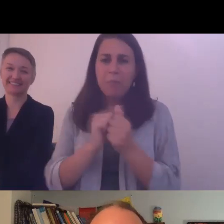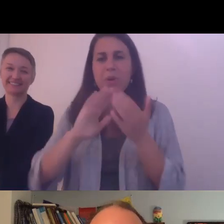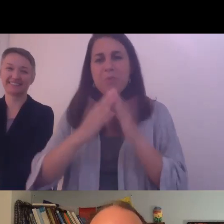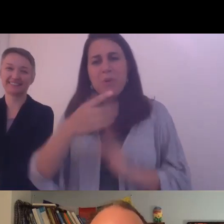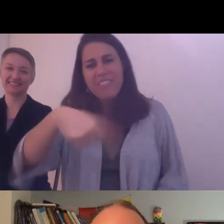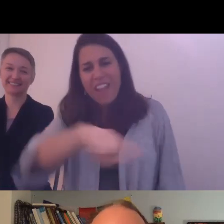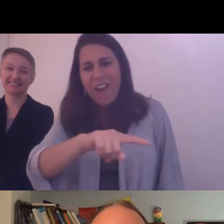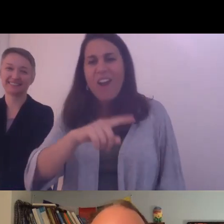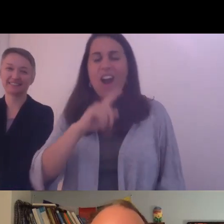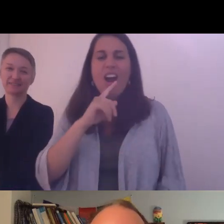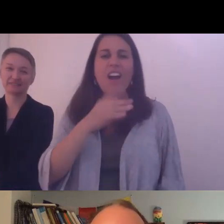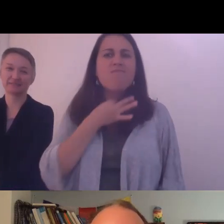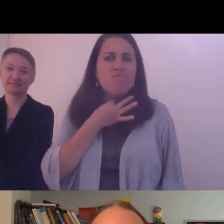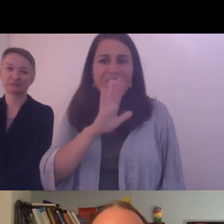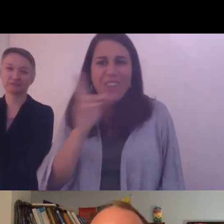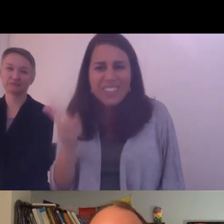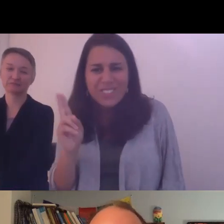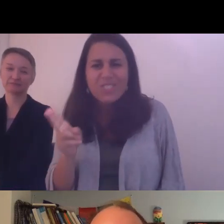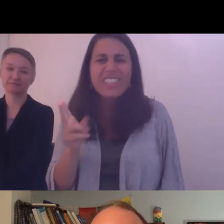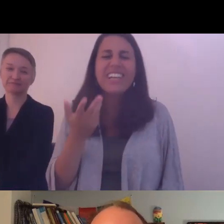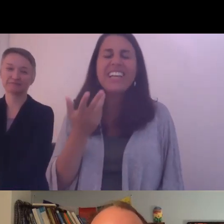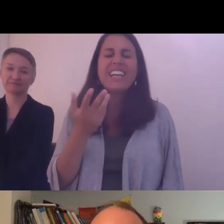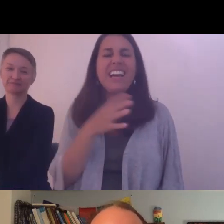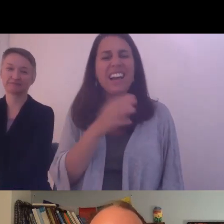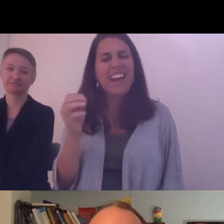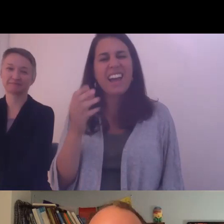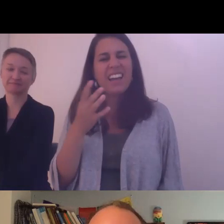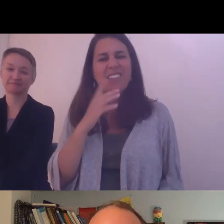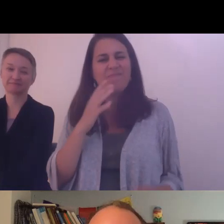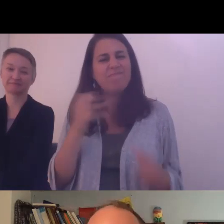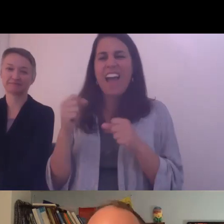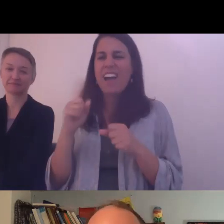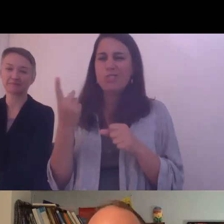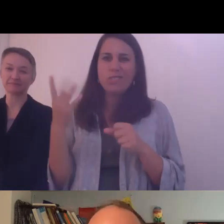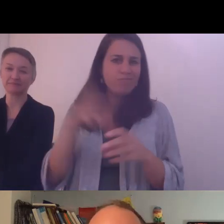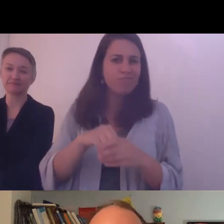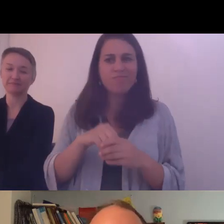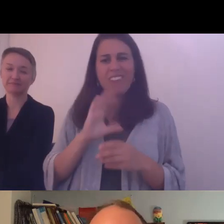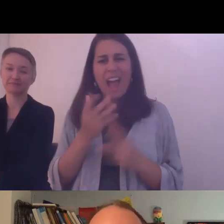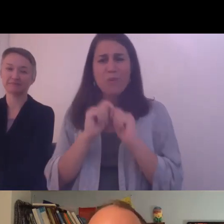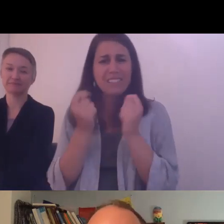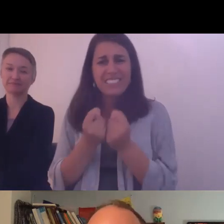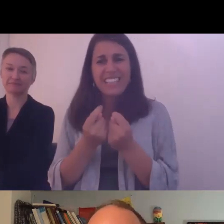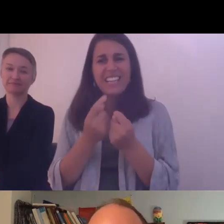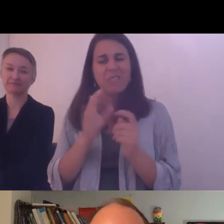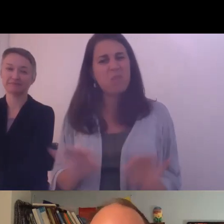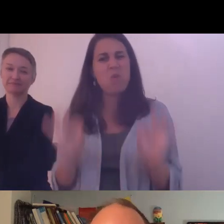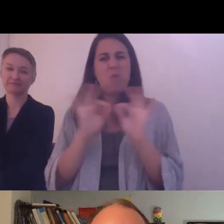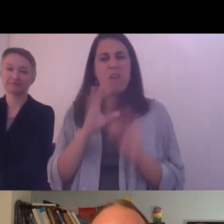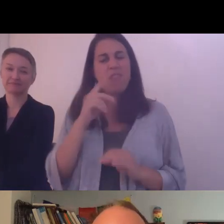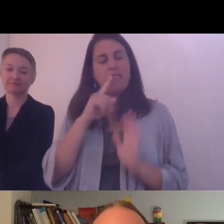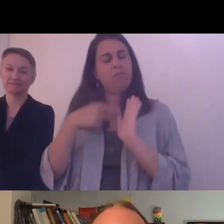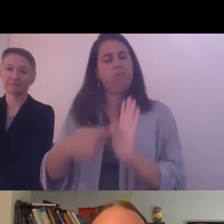an interest in the history, and very quickly was just a core part of the team. So that really was a testament to his ability